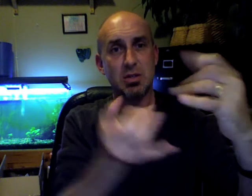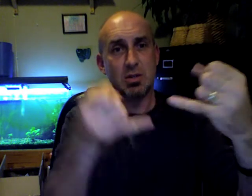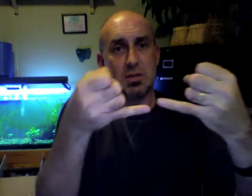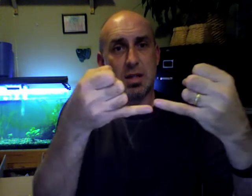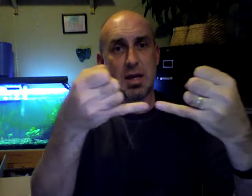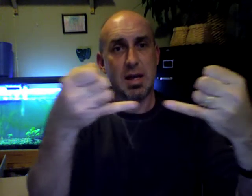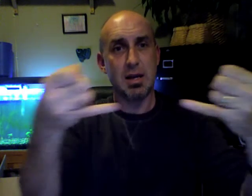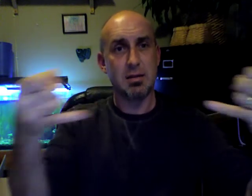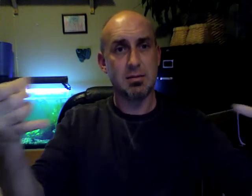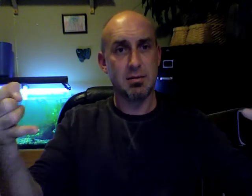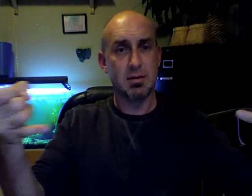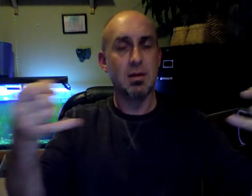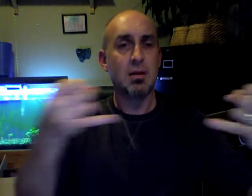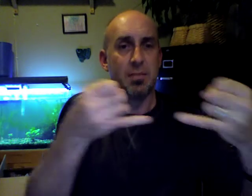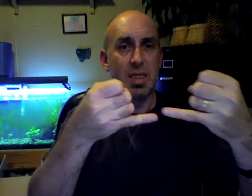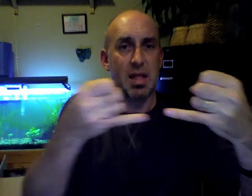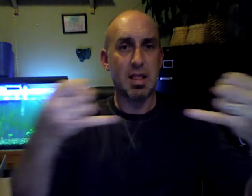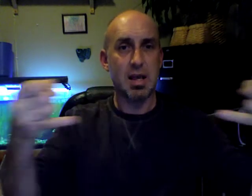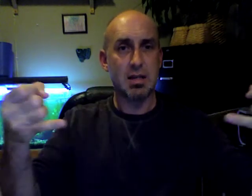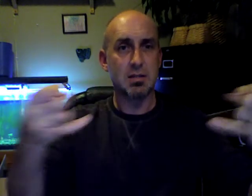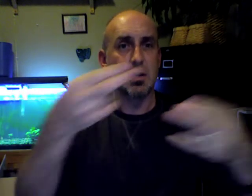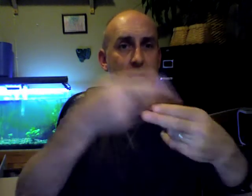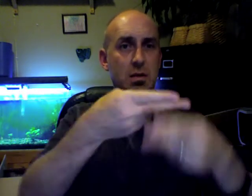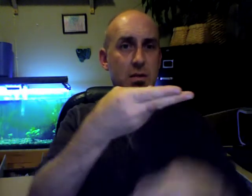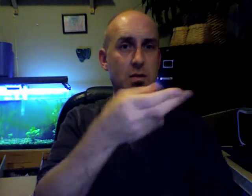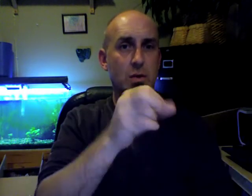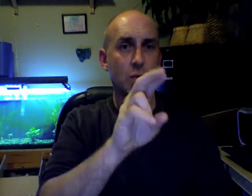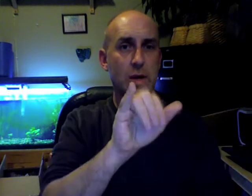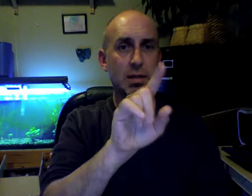there's a line. That line is called the horizon.